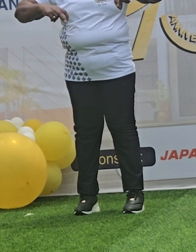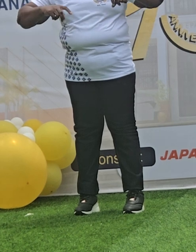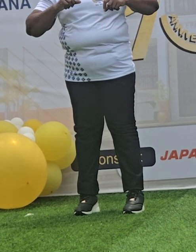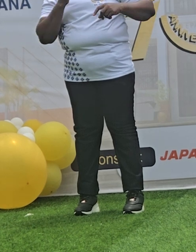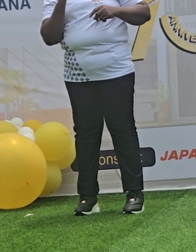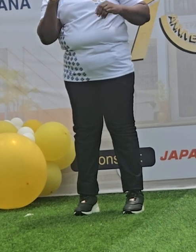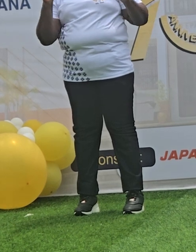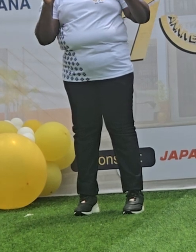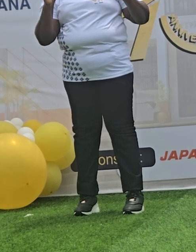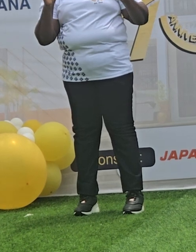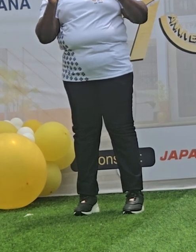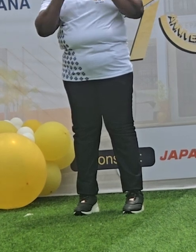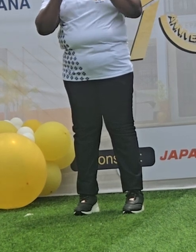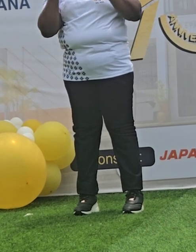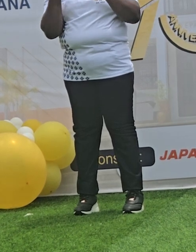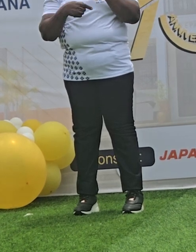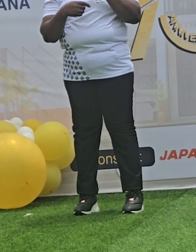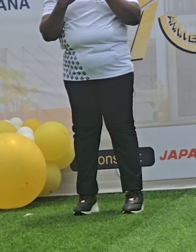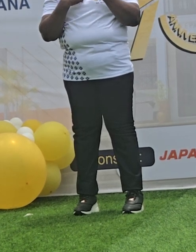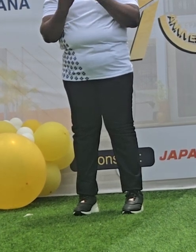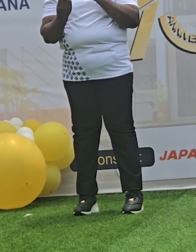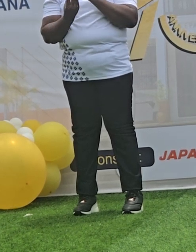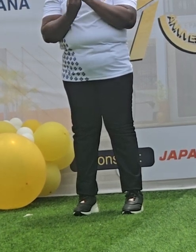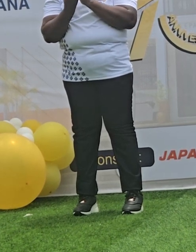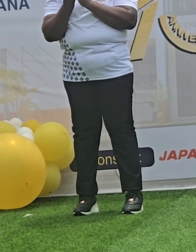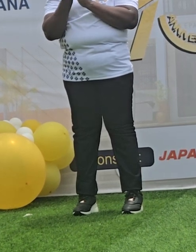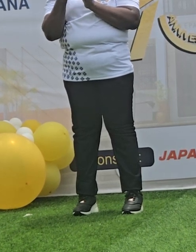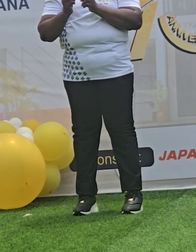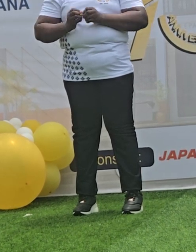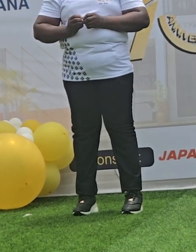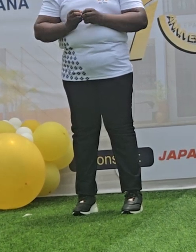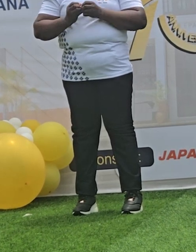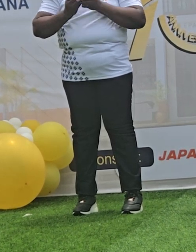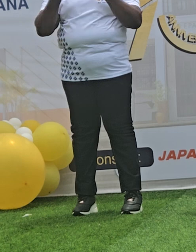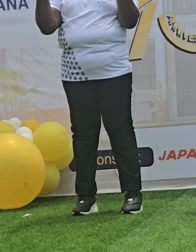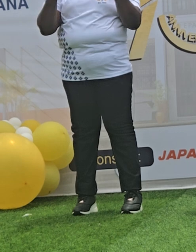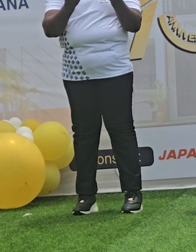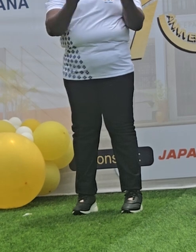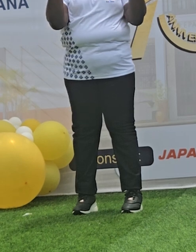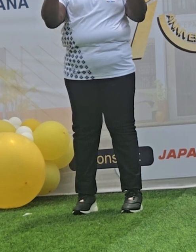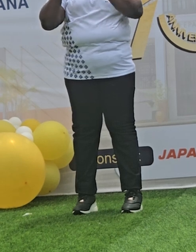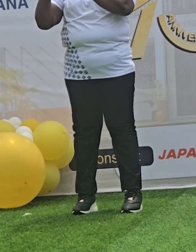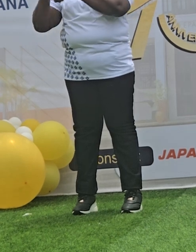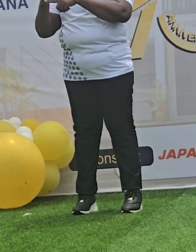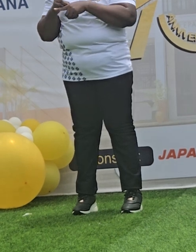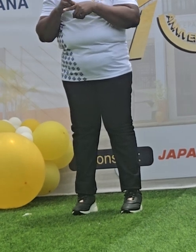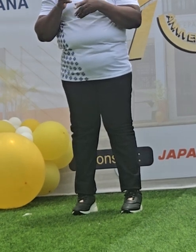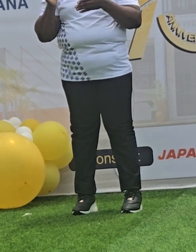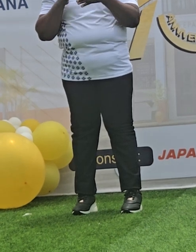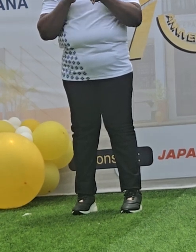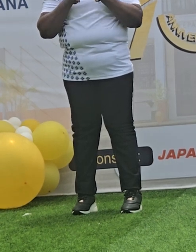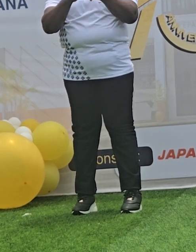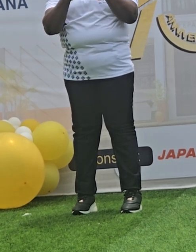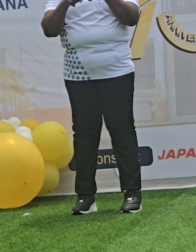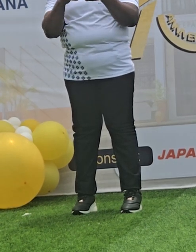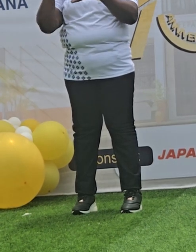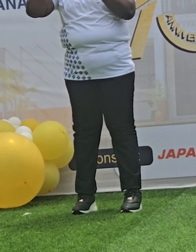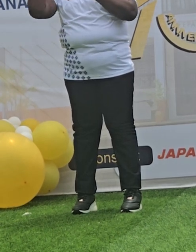One effect of this is a growing multidisciplinary approaches to the study of